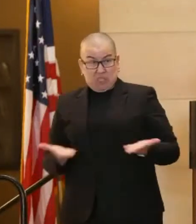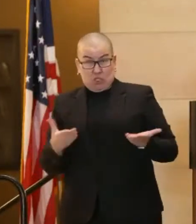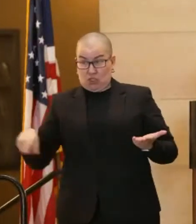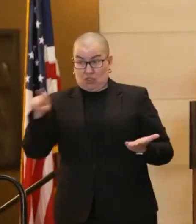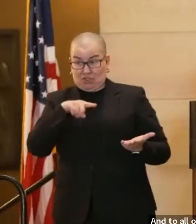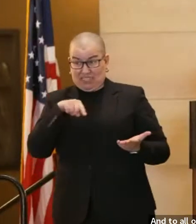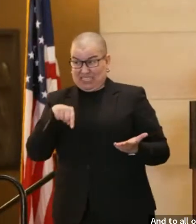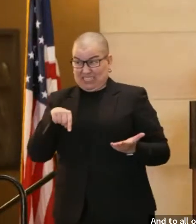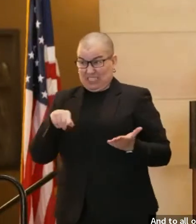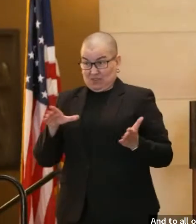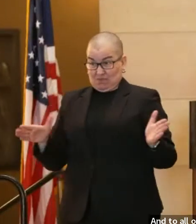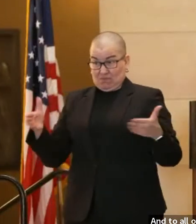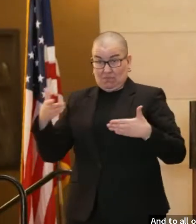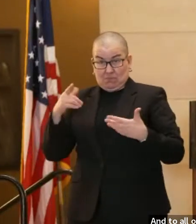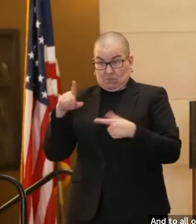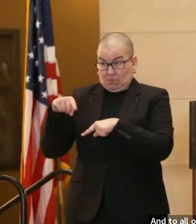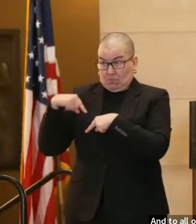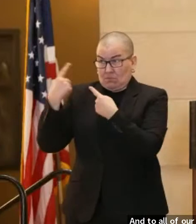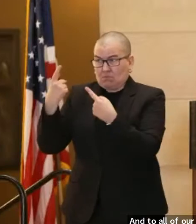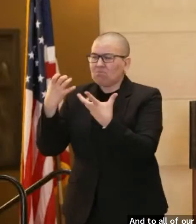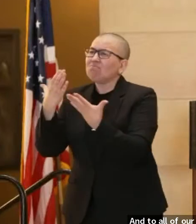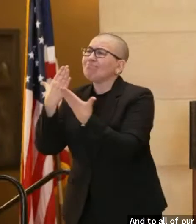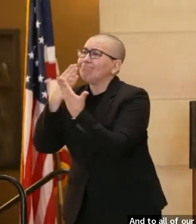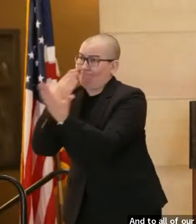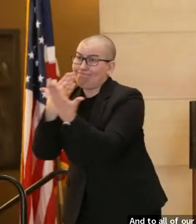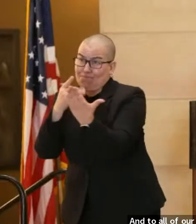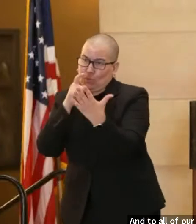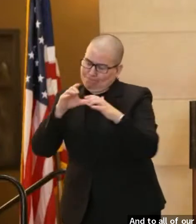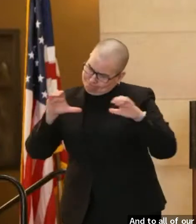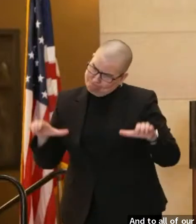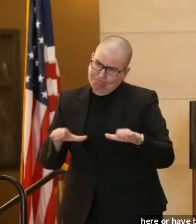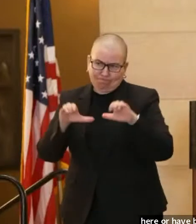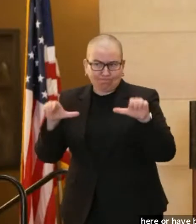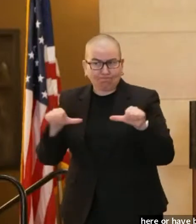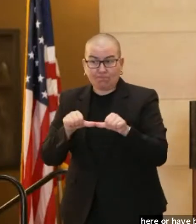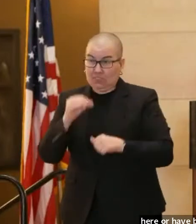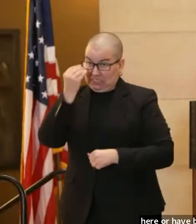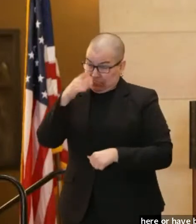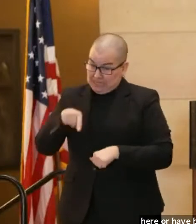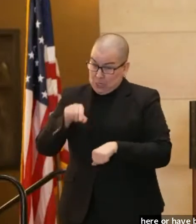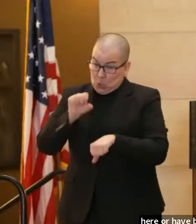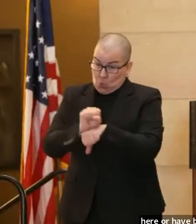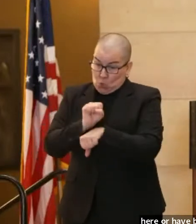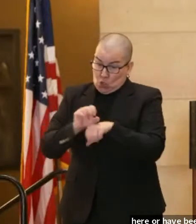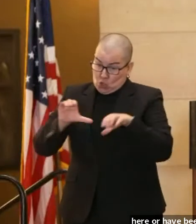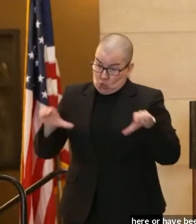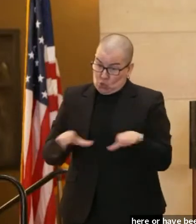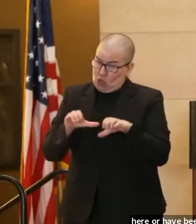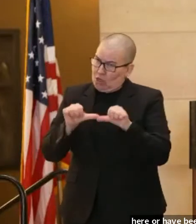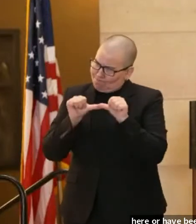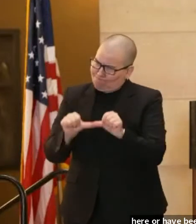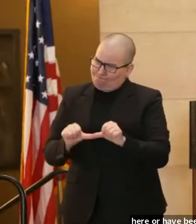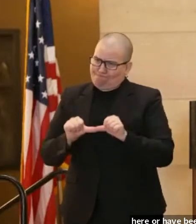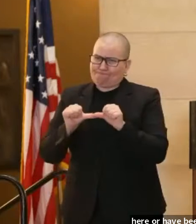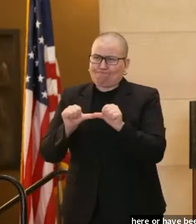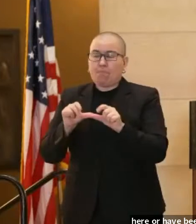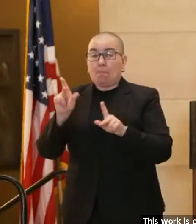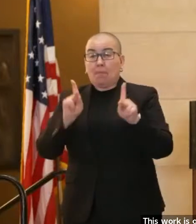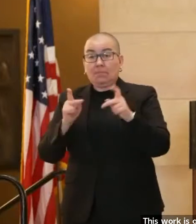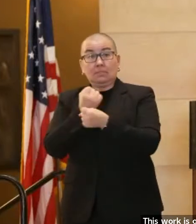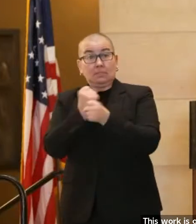this work, I am so grateful for you. This work is ongoing, and we all know that it takes public safety mechanisms